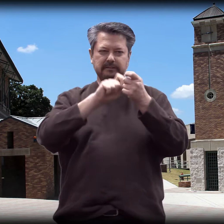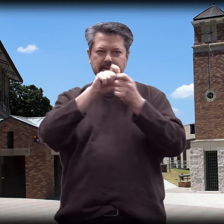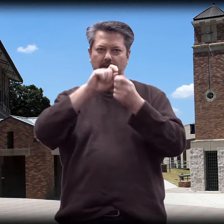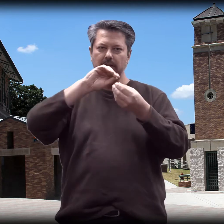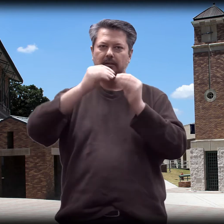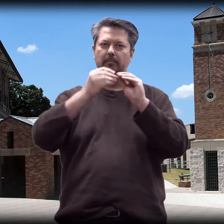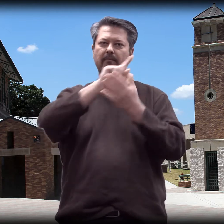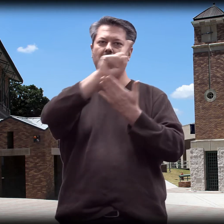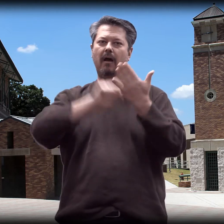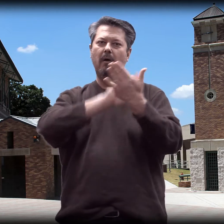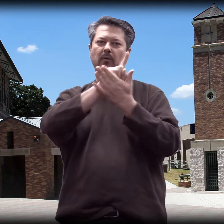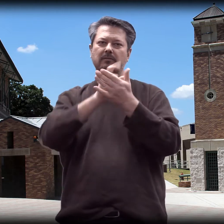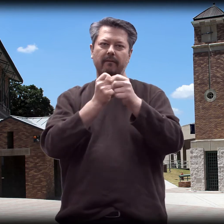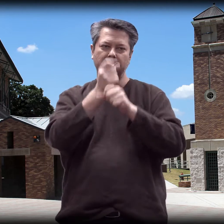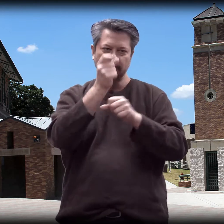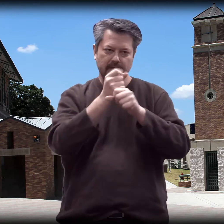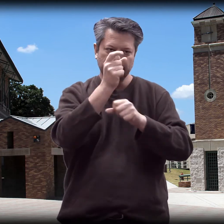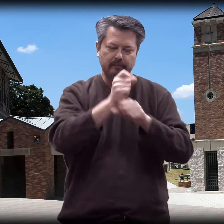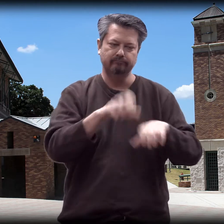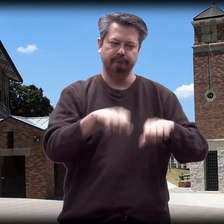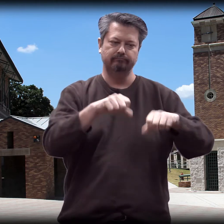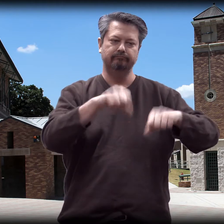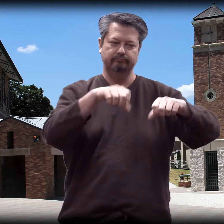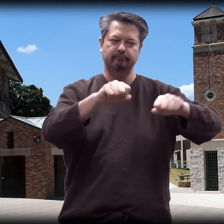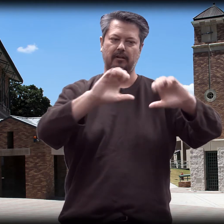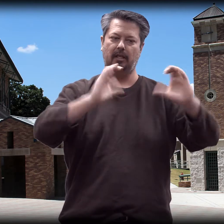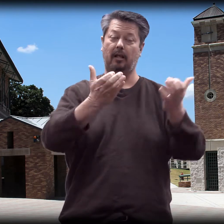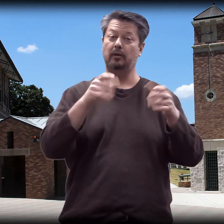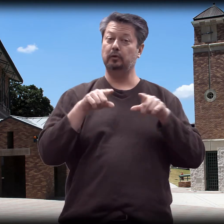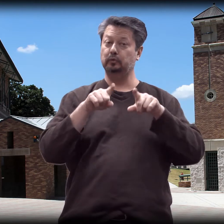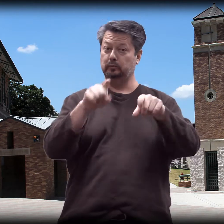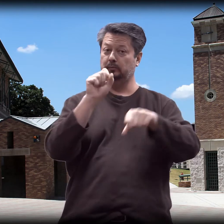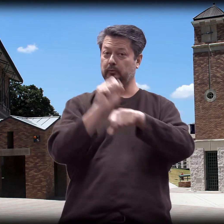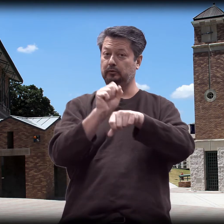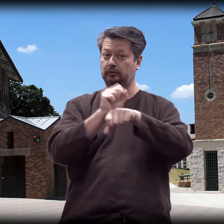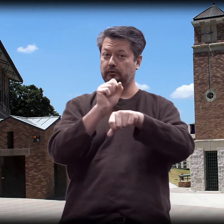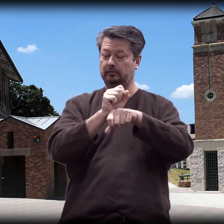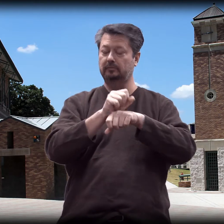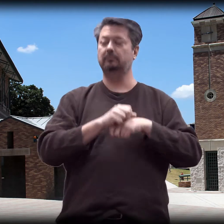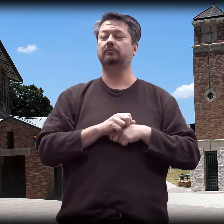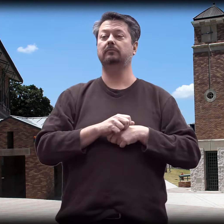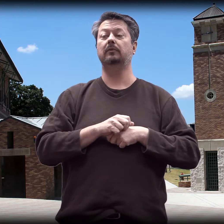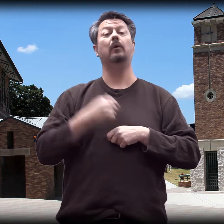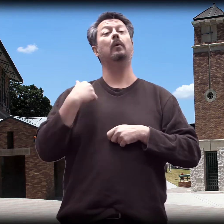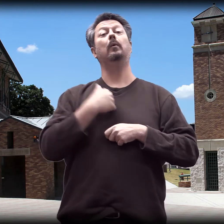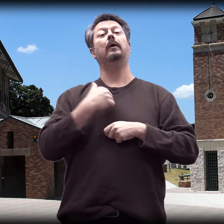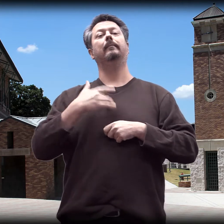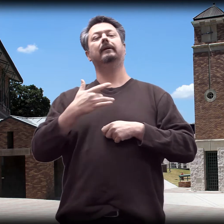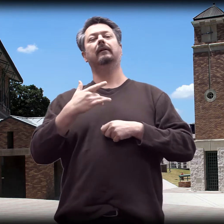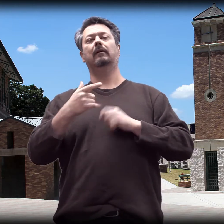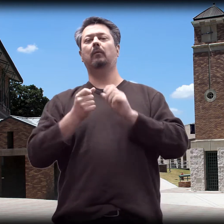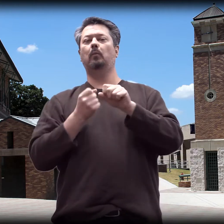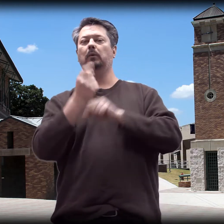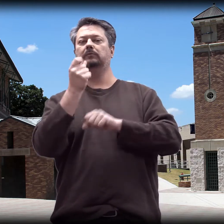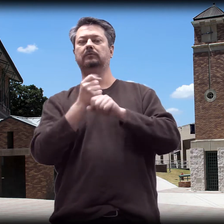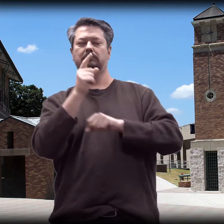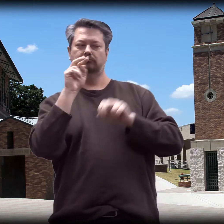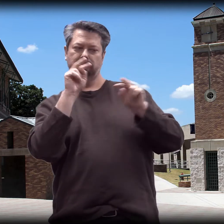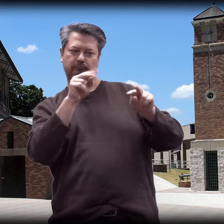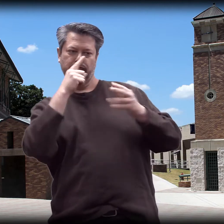class track, and we monitor the number of hours, and you have to take an SCPI once a year. Once a year, we'll check